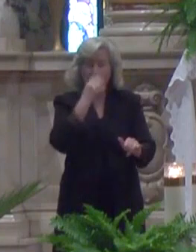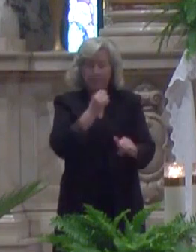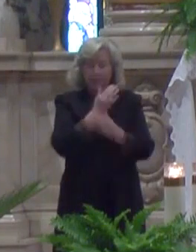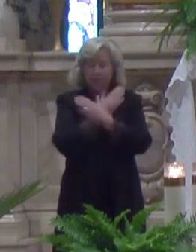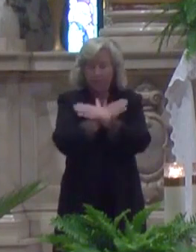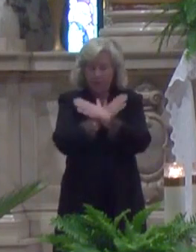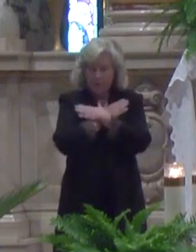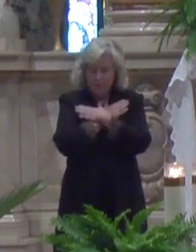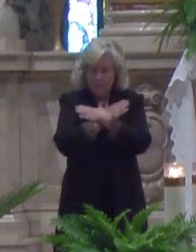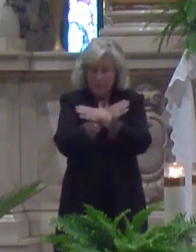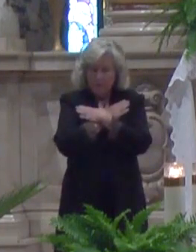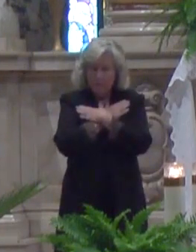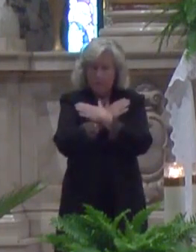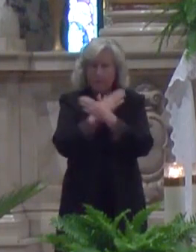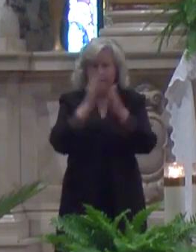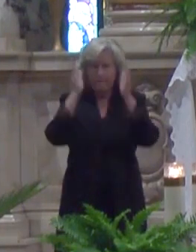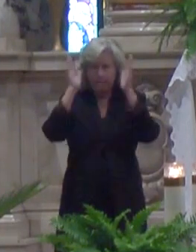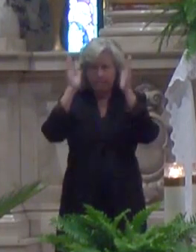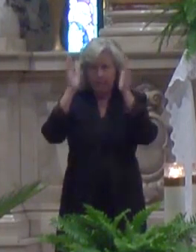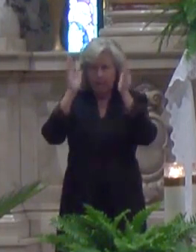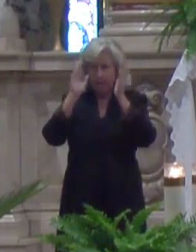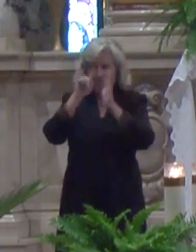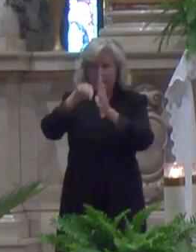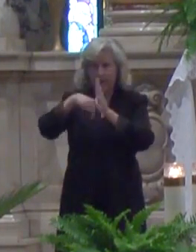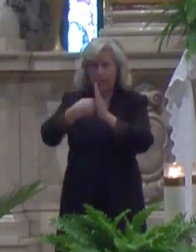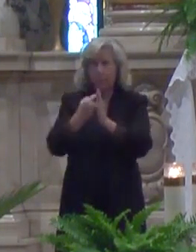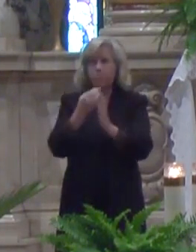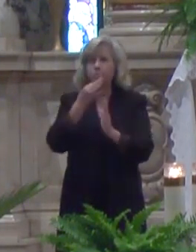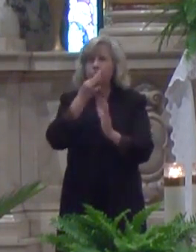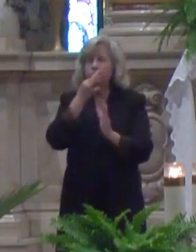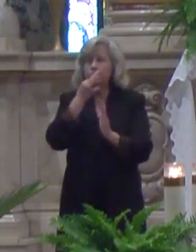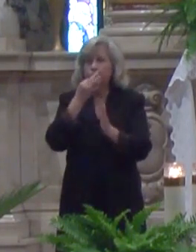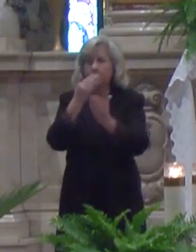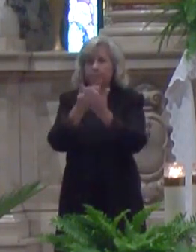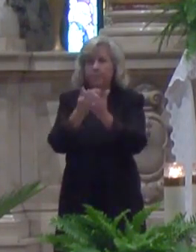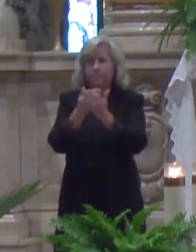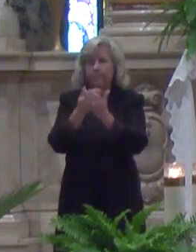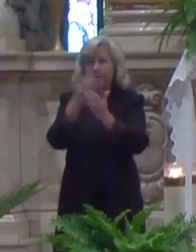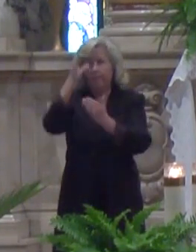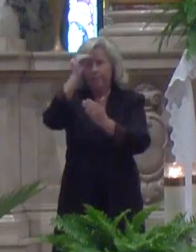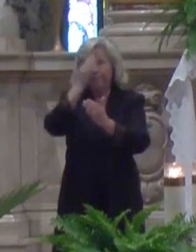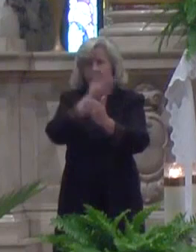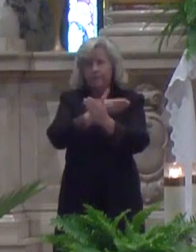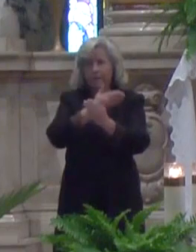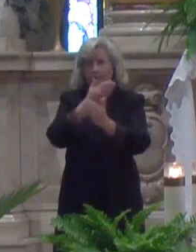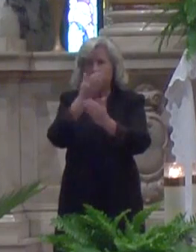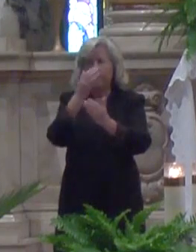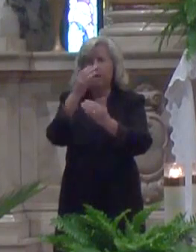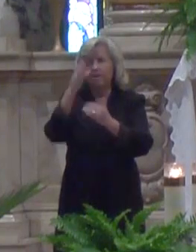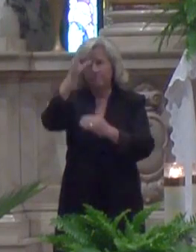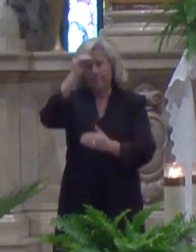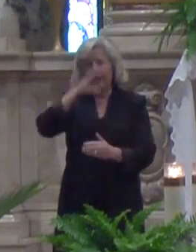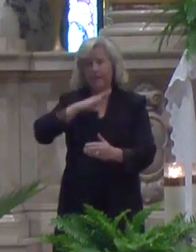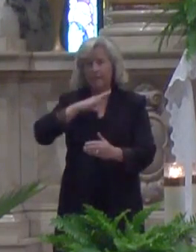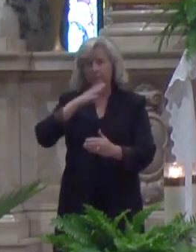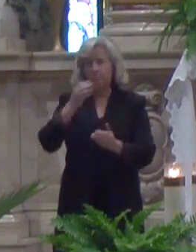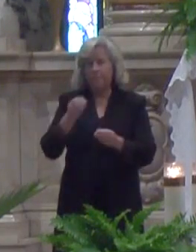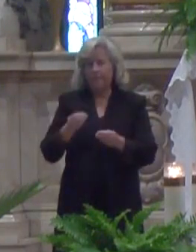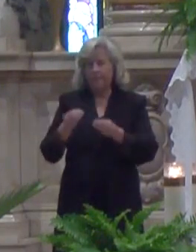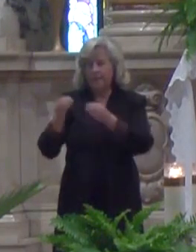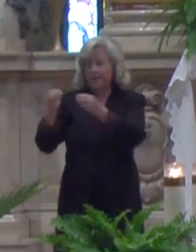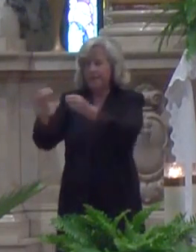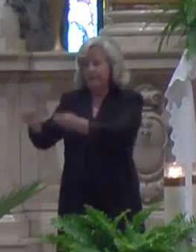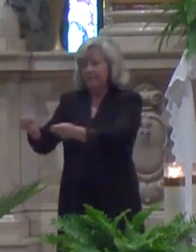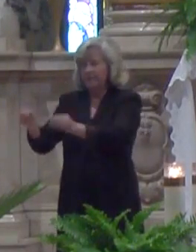rest? Behold, the hour is at hand when the Son of Man is to be handed over to sinners. Get